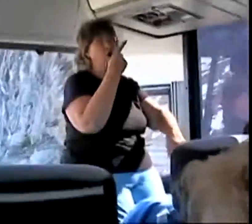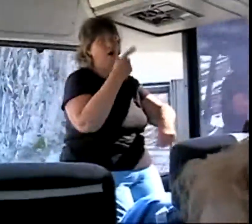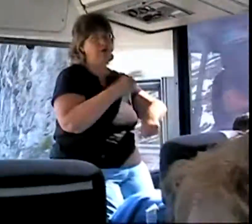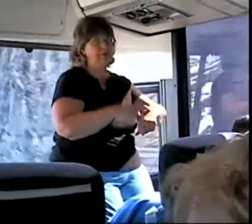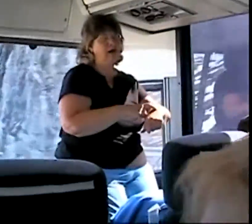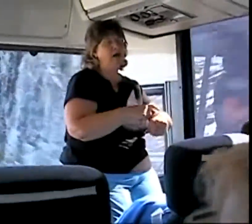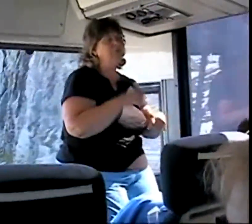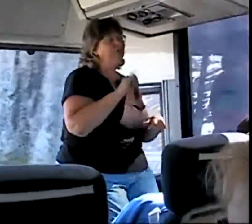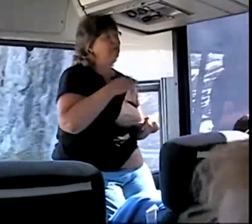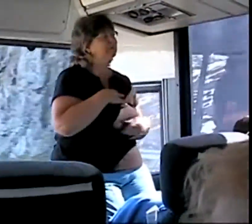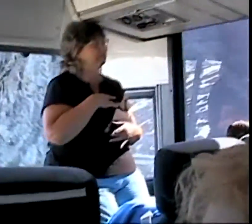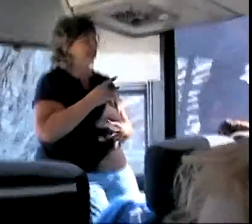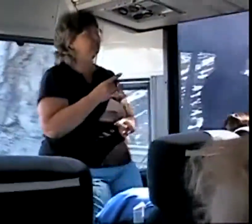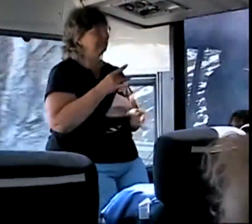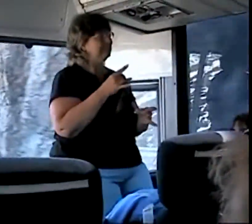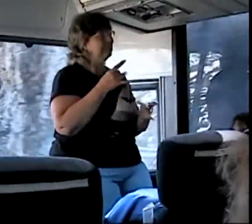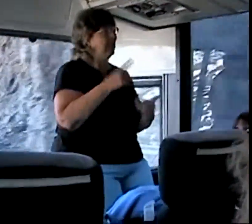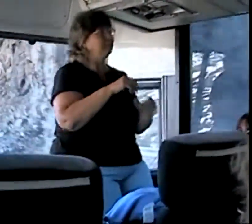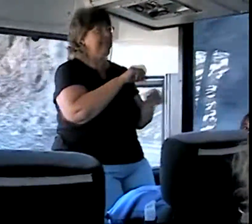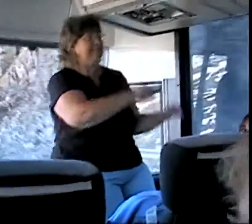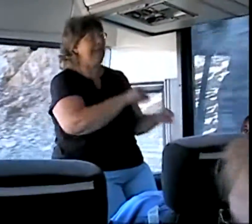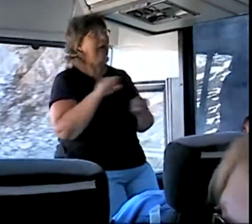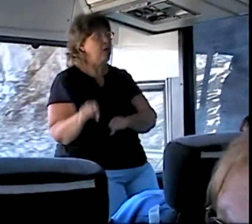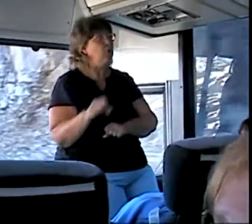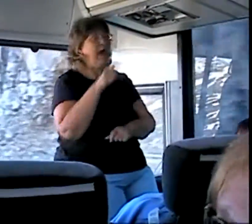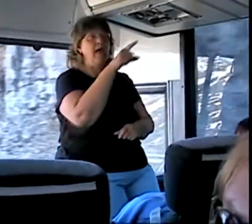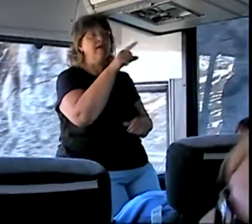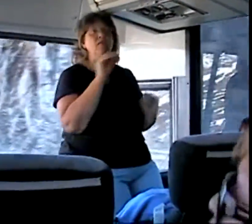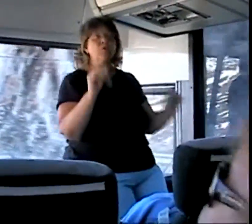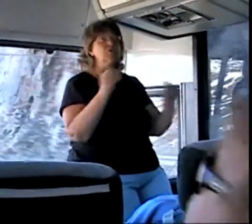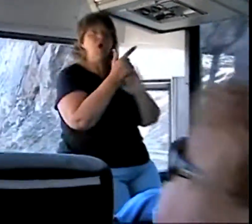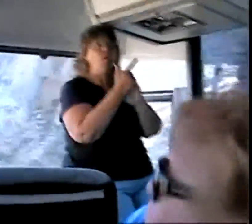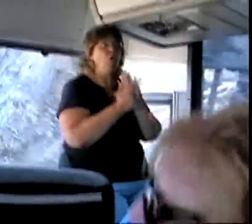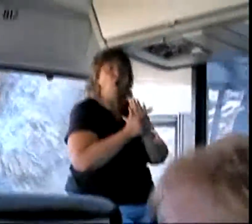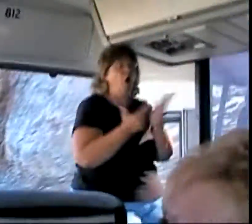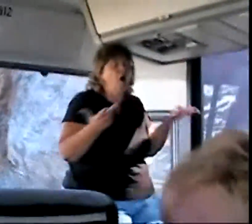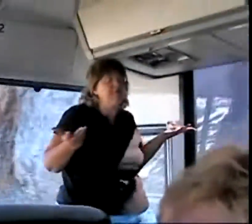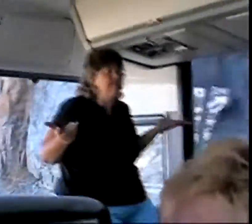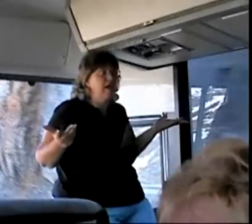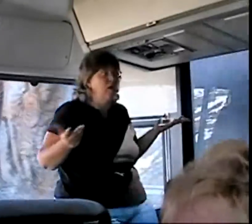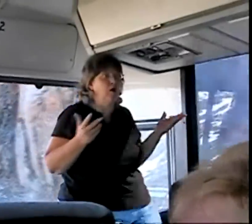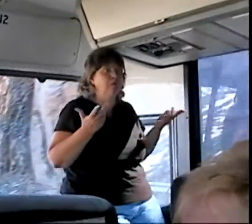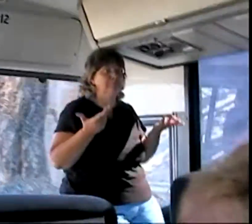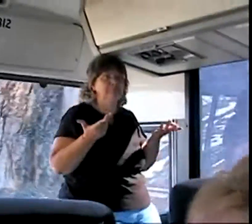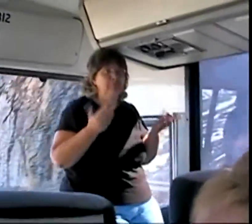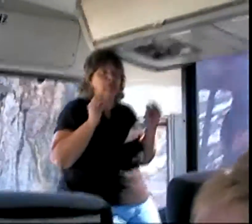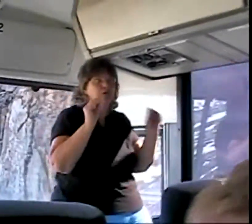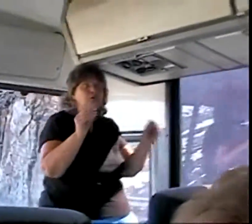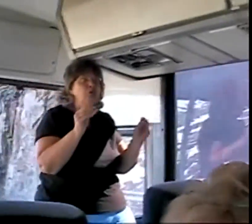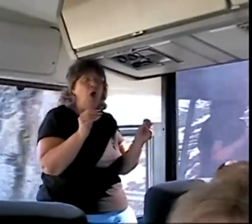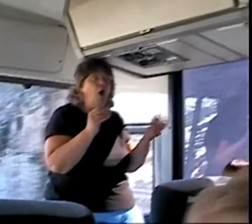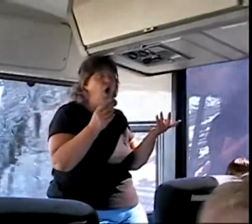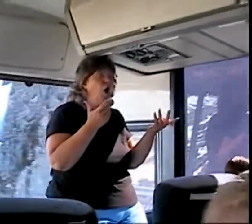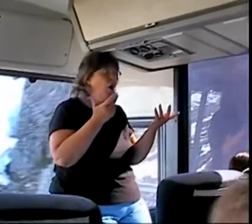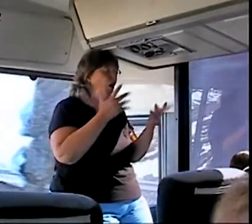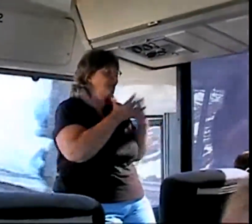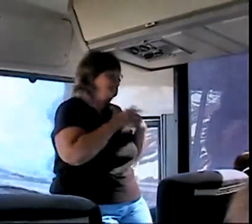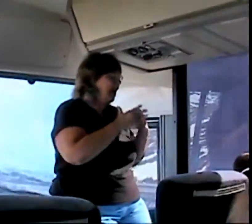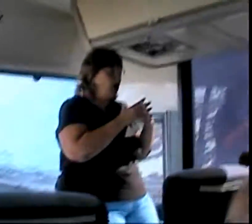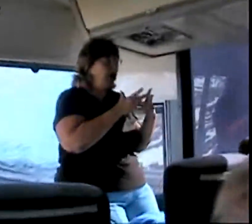an interesting thing in Skagway. There was no law and order. They had no American jurisdiction, no Canadian jurisdiction,